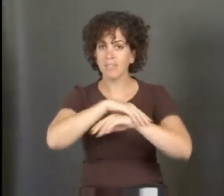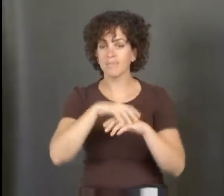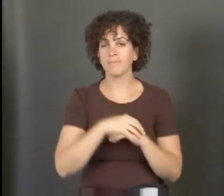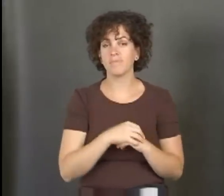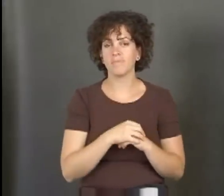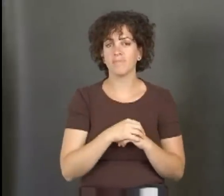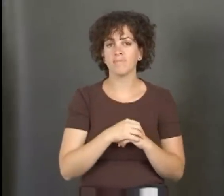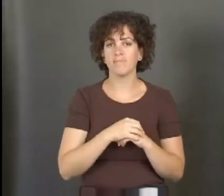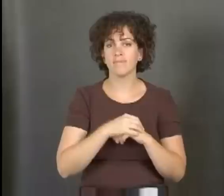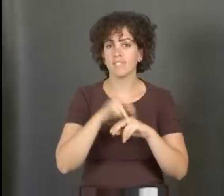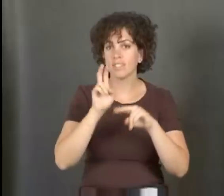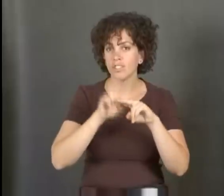Table.